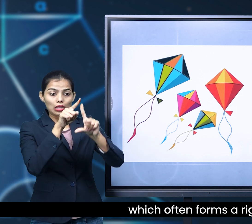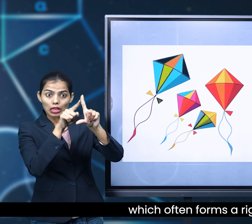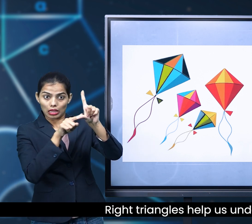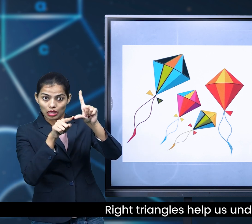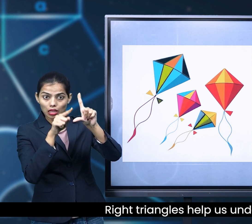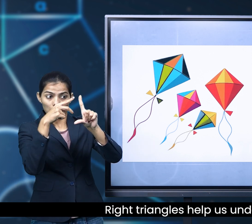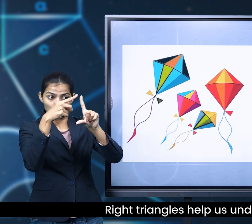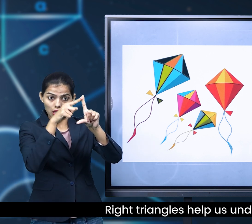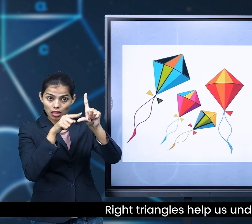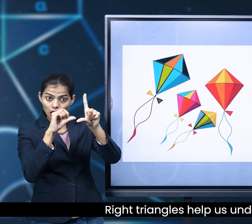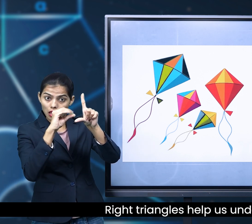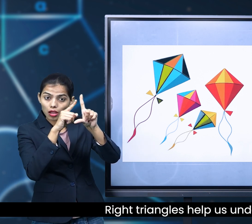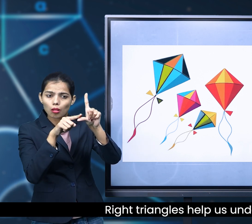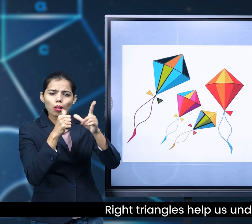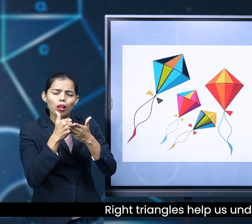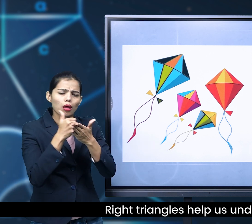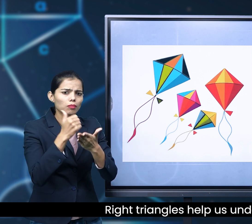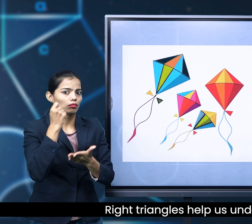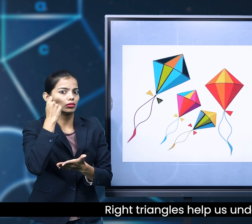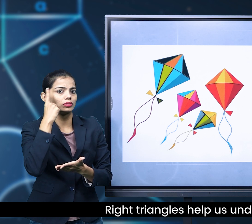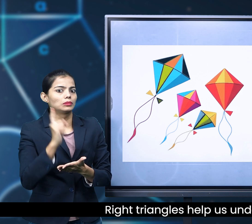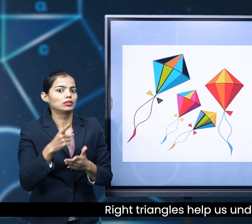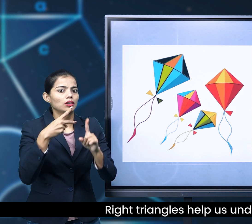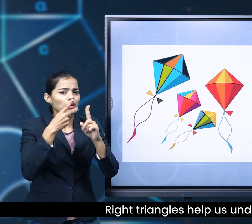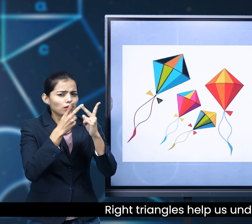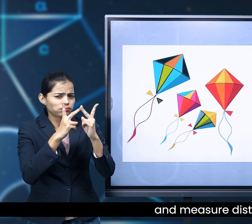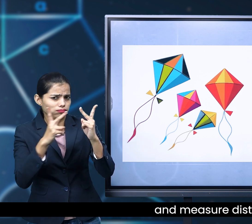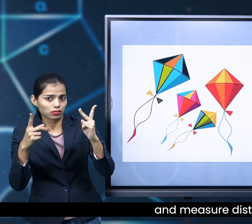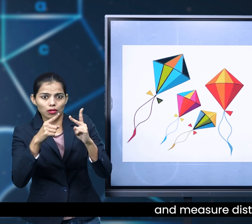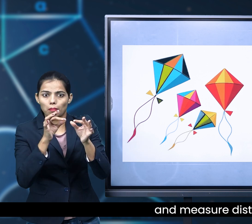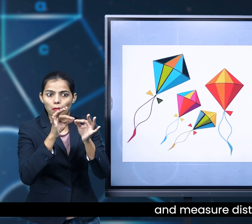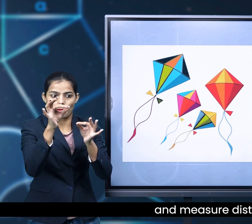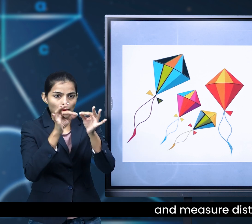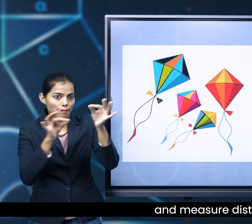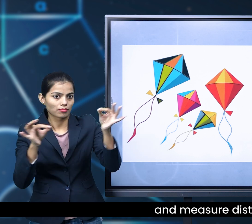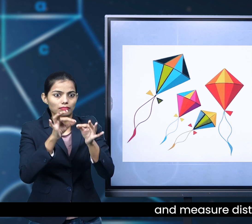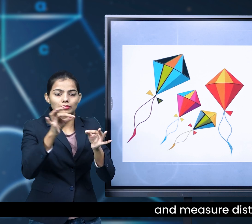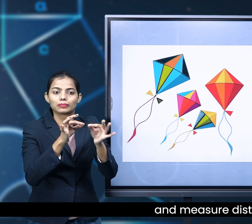Right triangles help us understand shapes and measure distances.